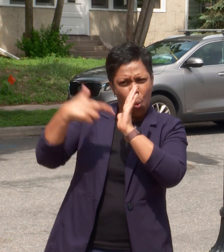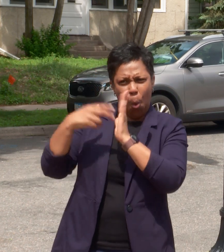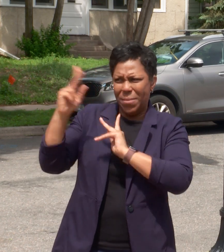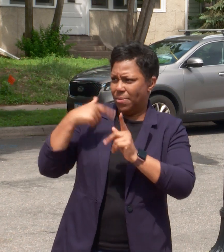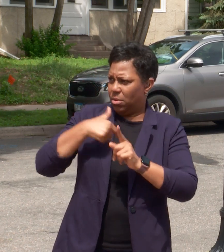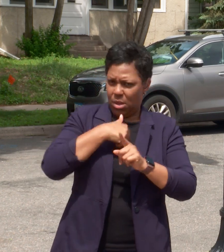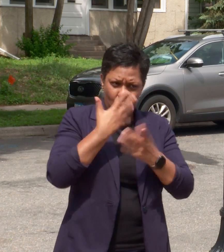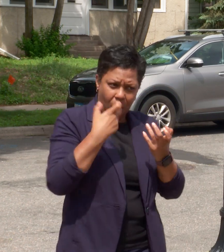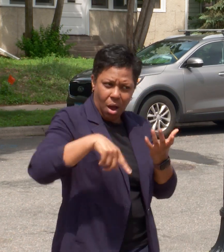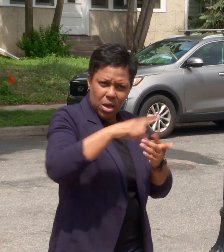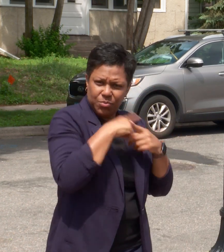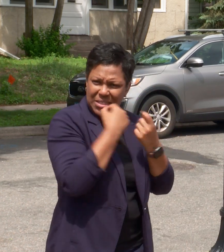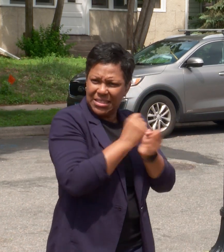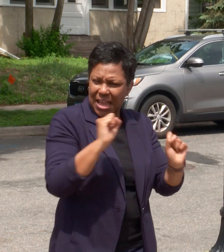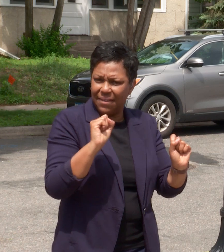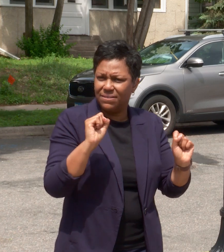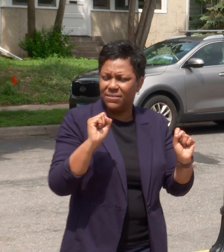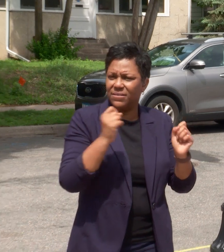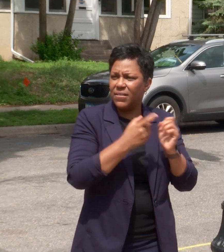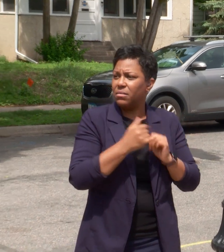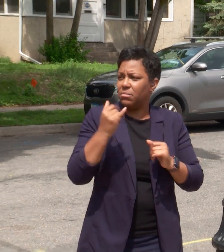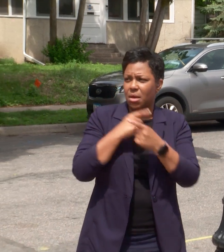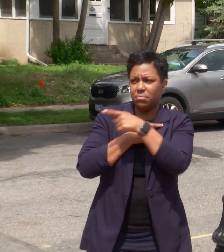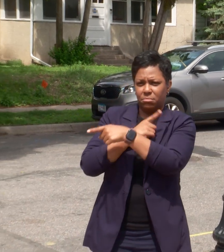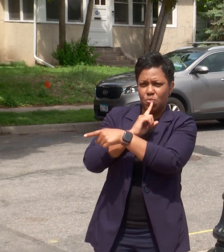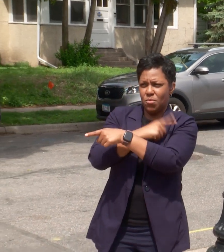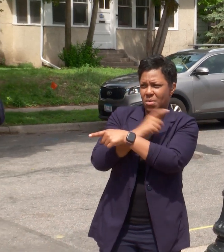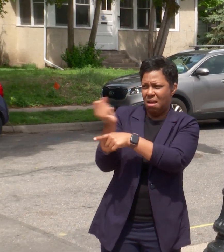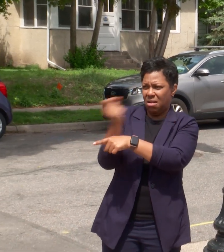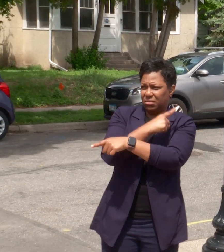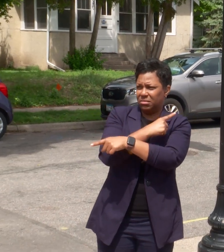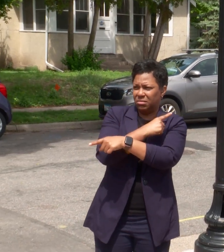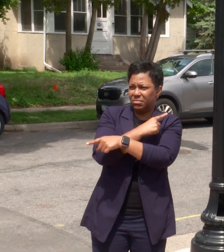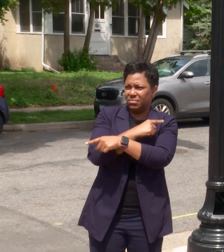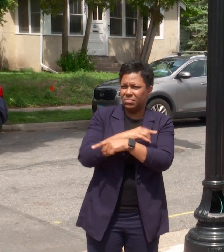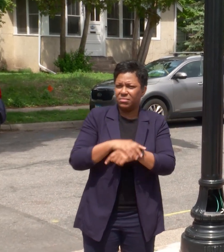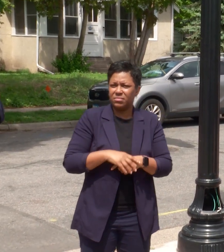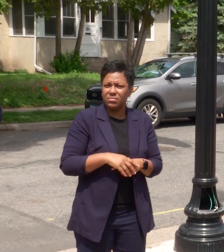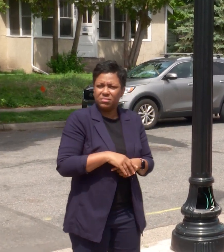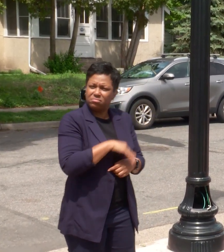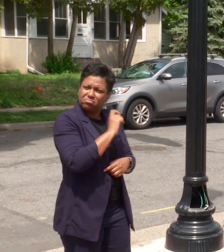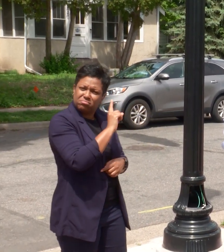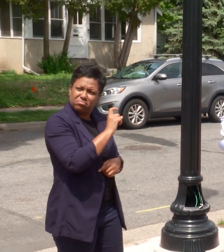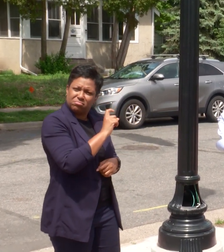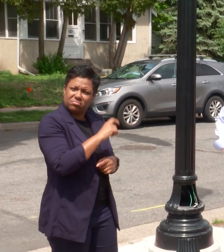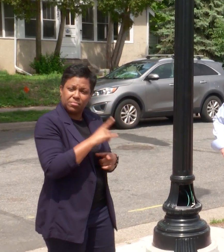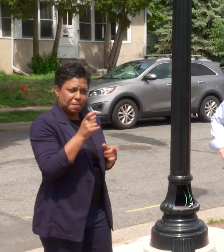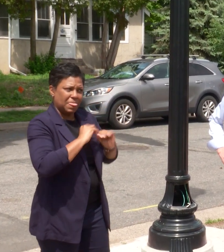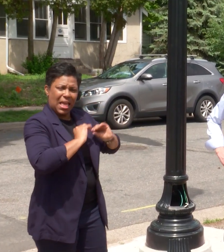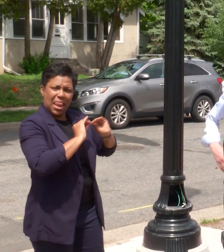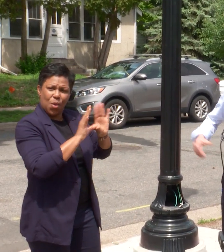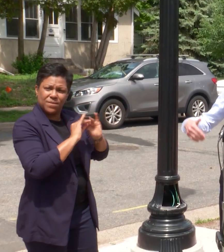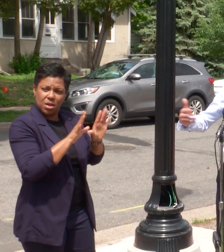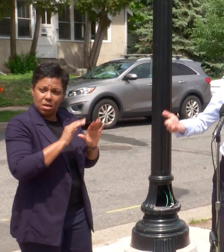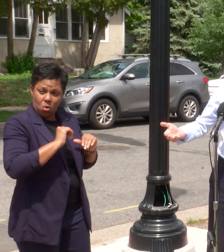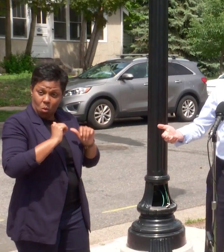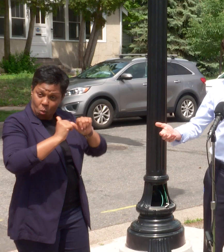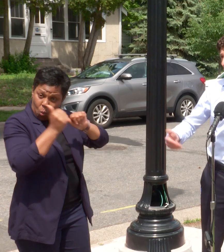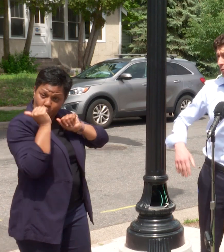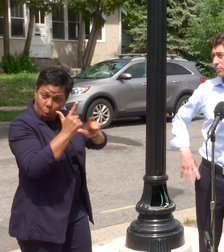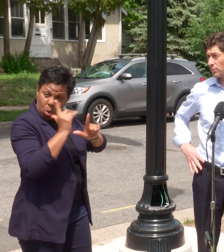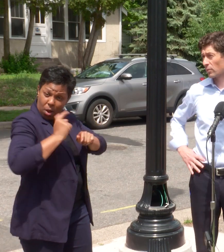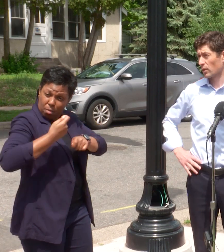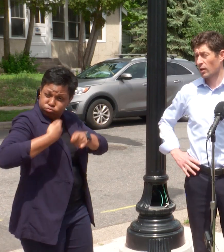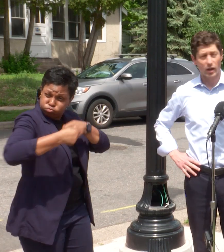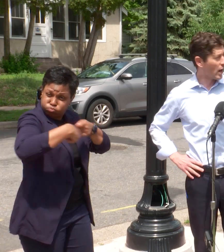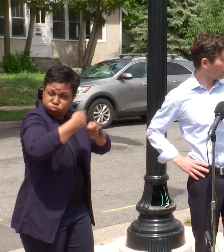to any questions you might have. Are all the street lights going to be replaced with aluminum wire, or what percentage will it? So over time,